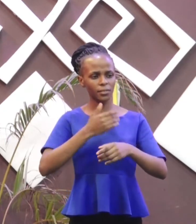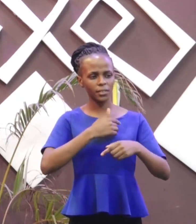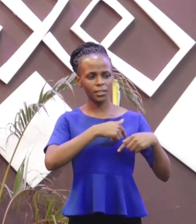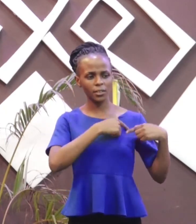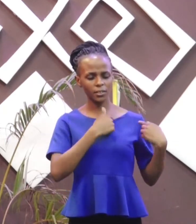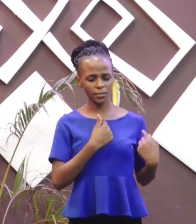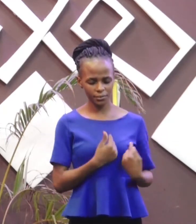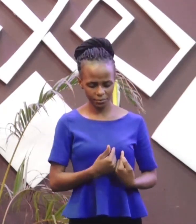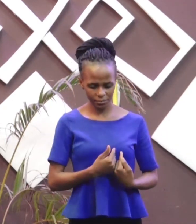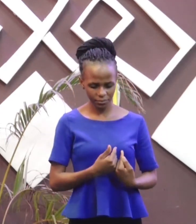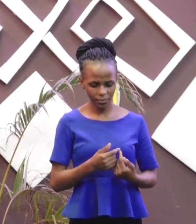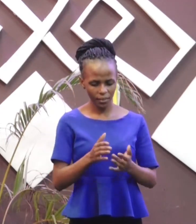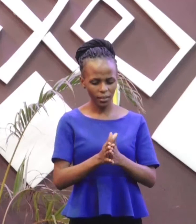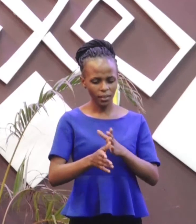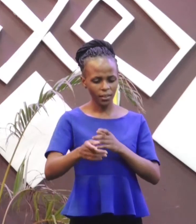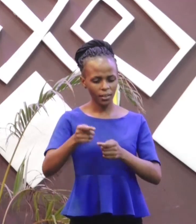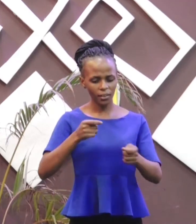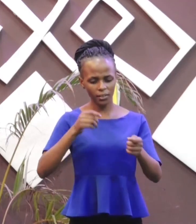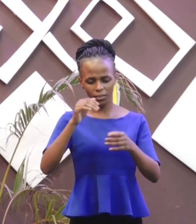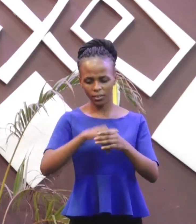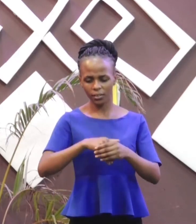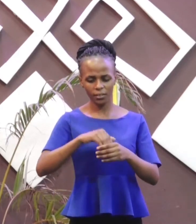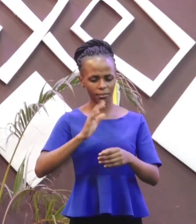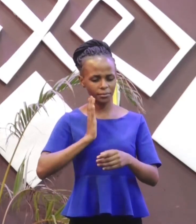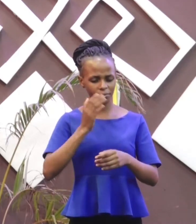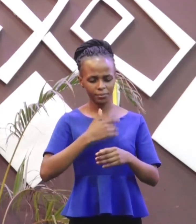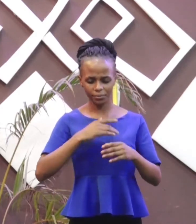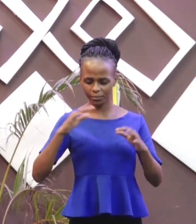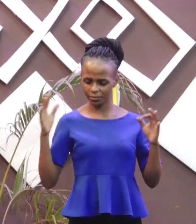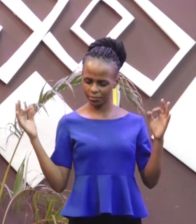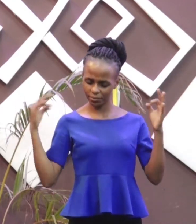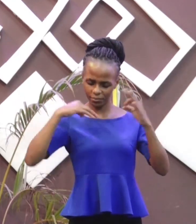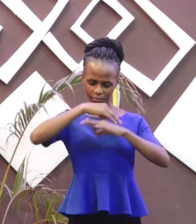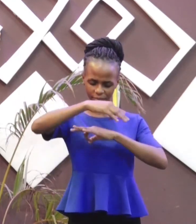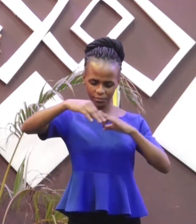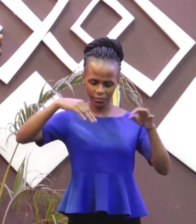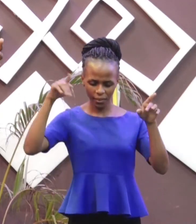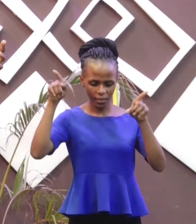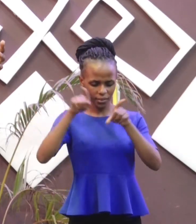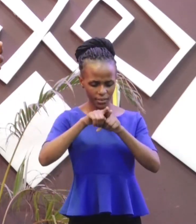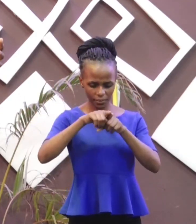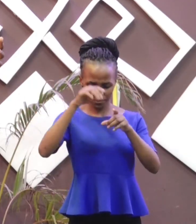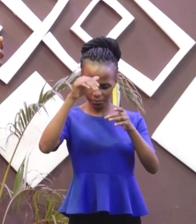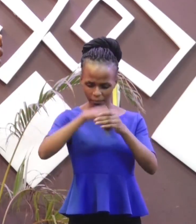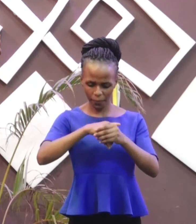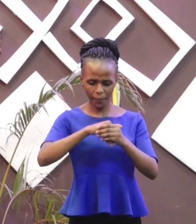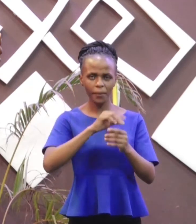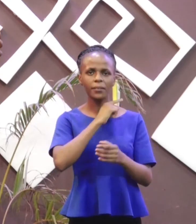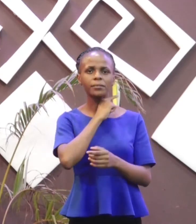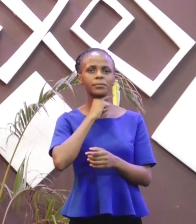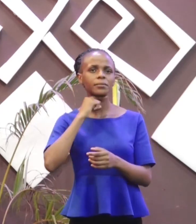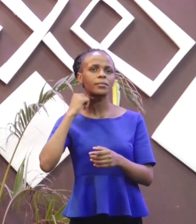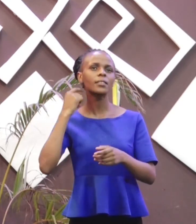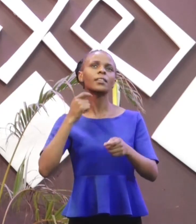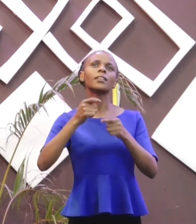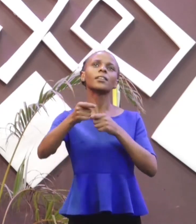Lord, reign in our hearts. Ofuge mu kisibo mukama. Reign in the congregation. Ofuge mu masumba mukama. Reign in the pastors.